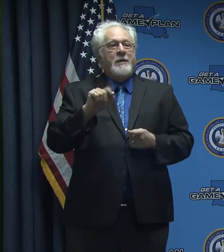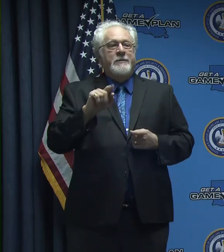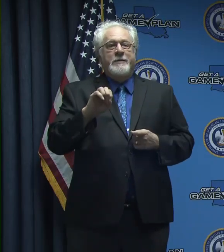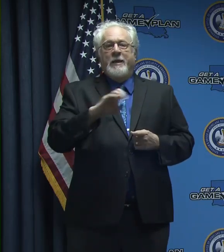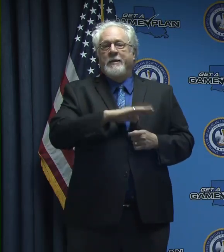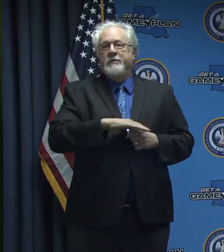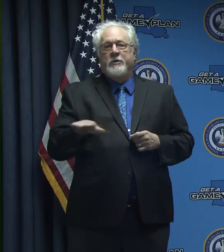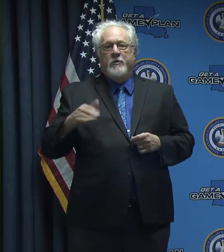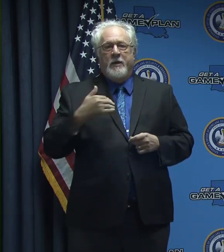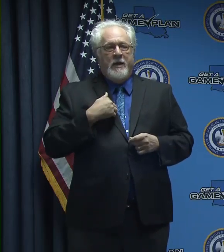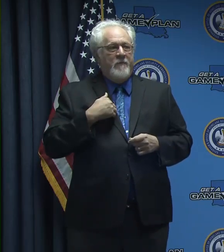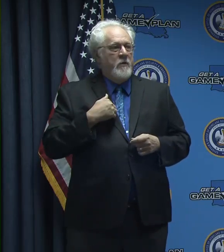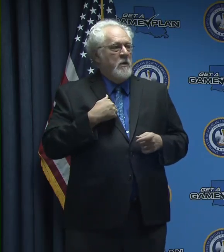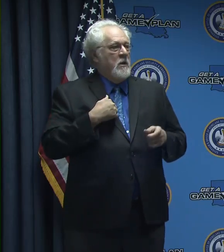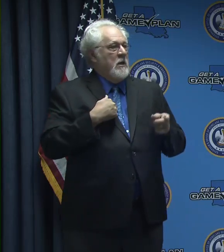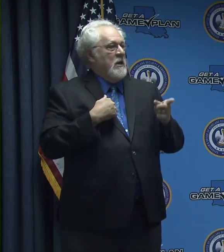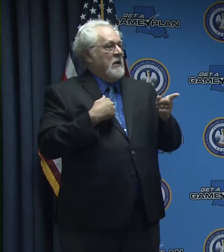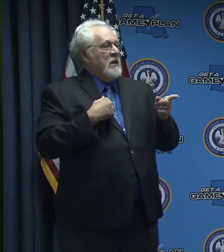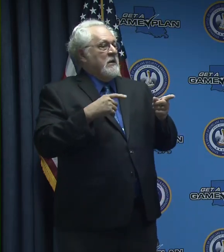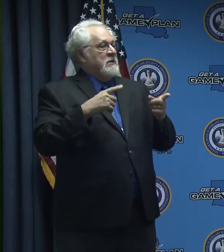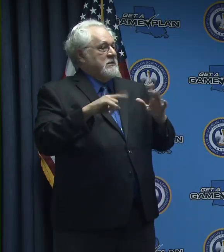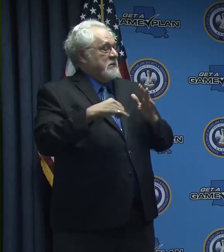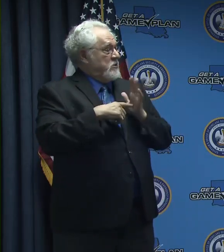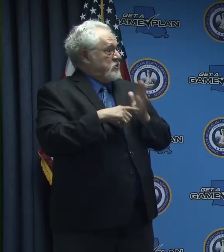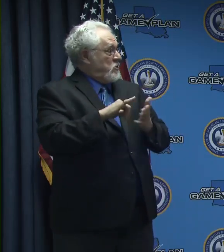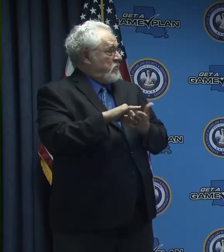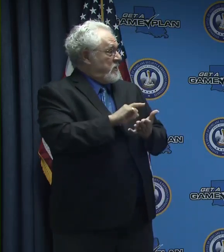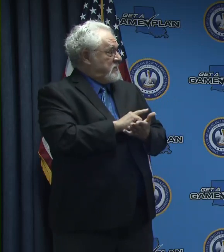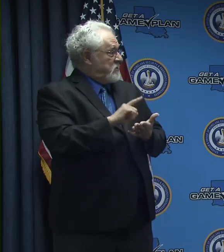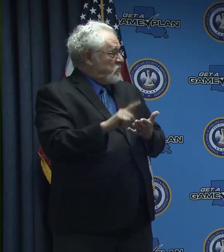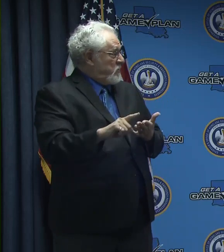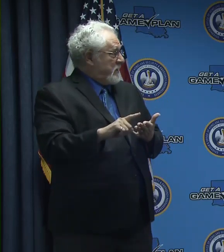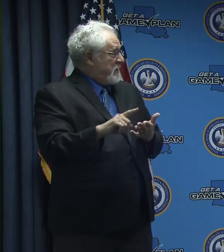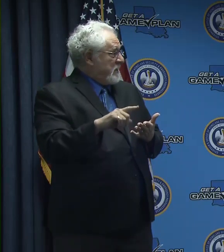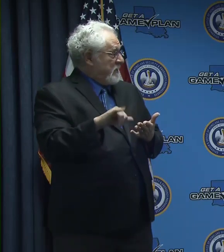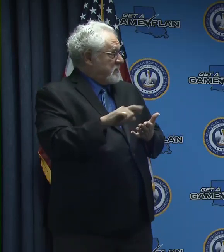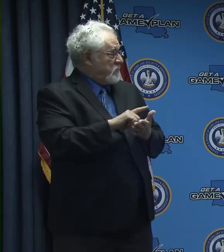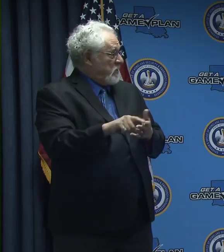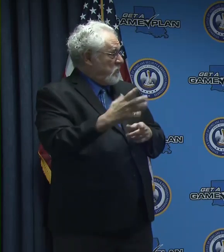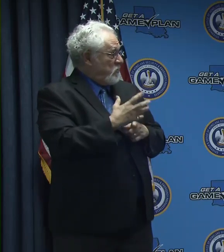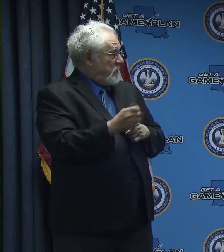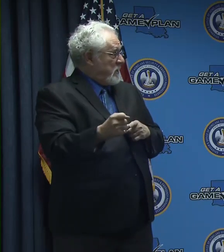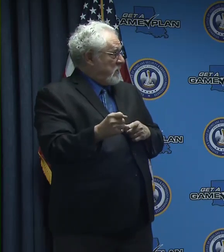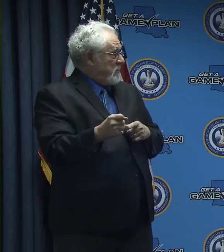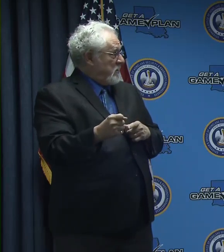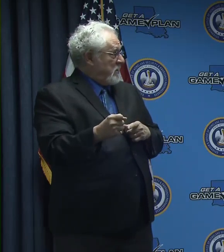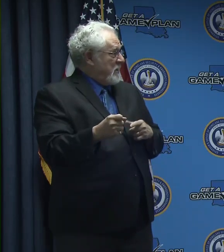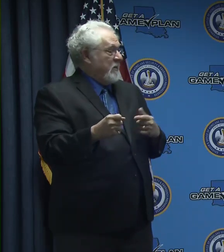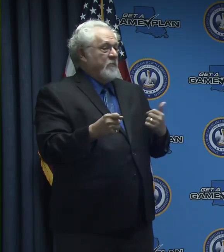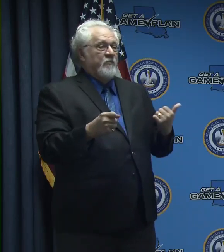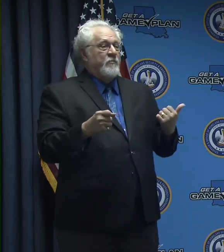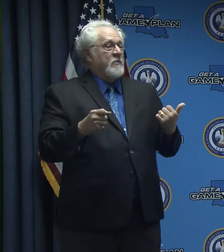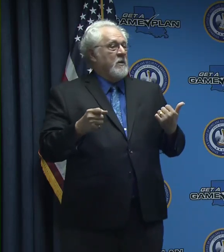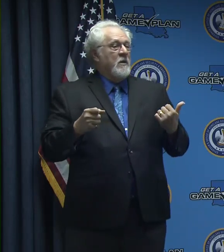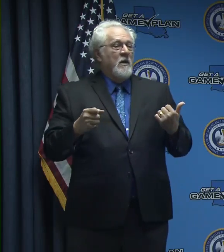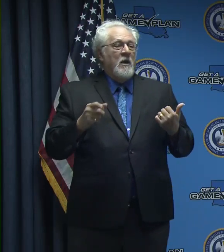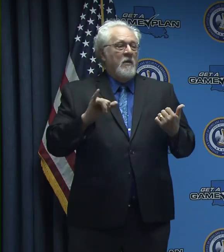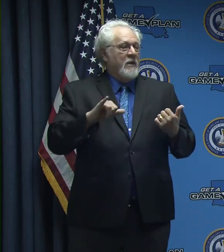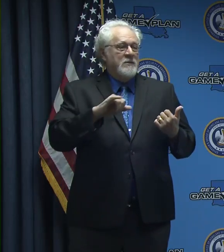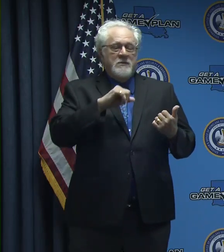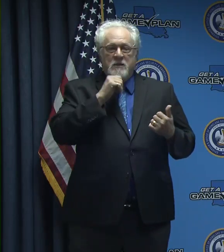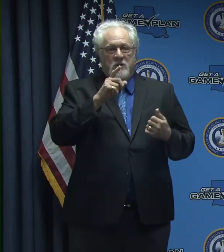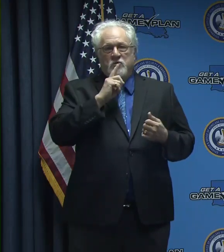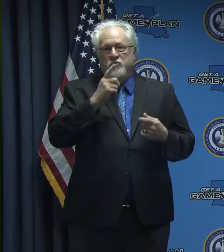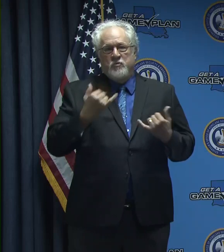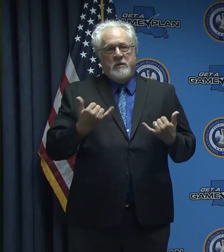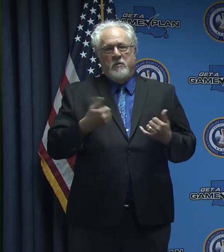you. Do models still show it this week? Because I know this was the week we were going to run out, right? Is that still the case? No, that is no longer the